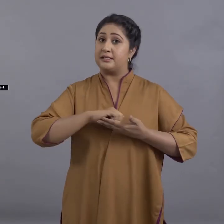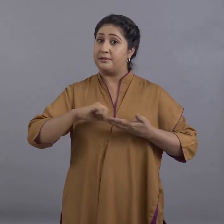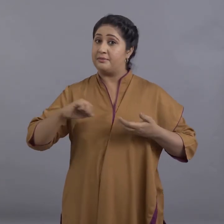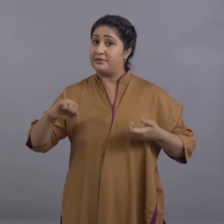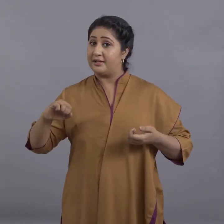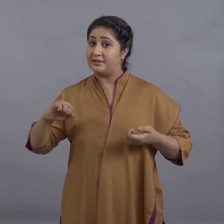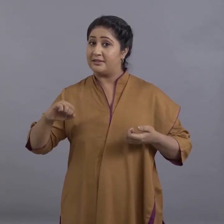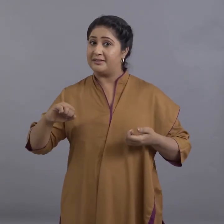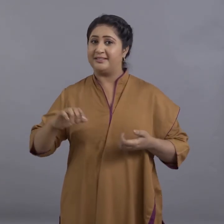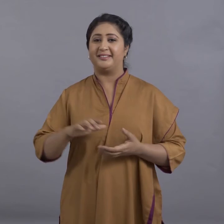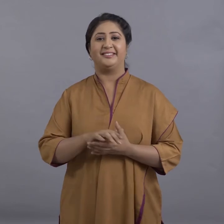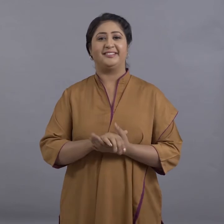Subtraction.